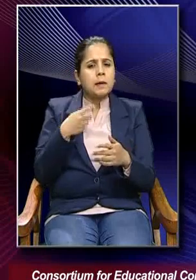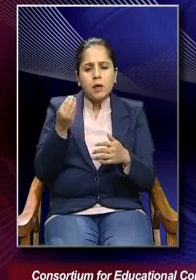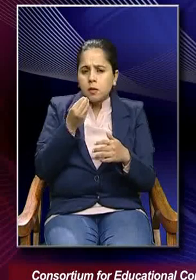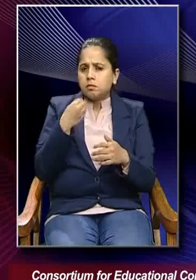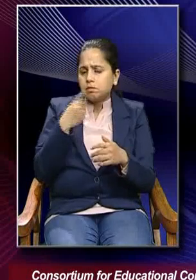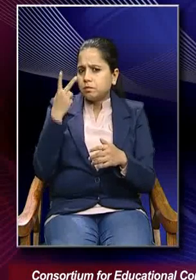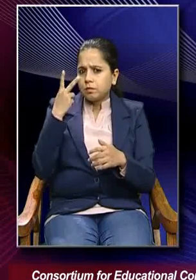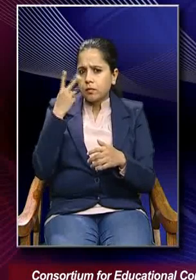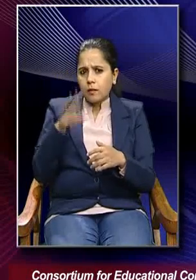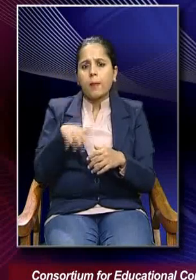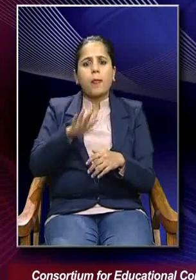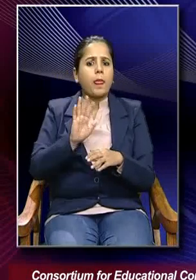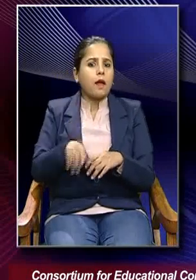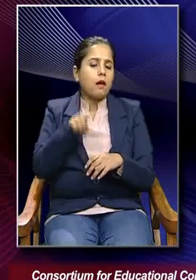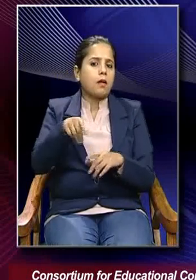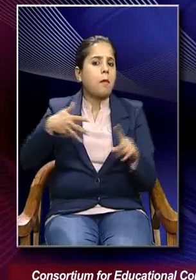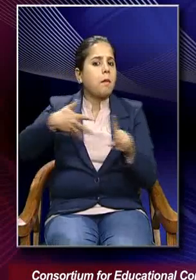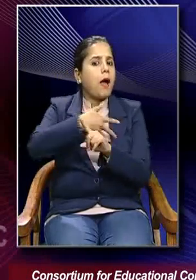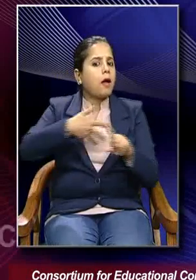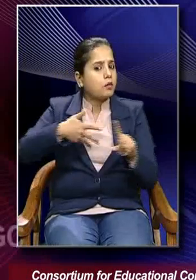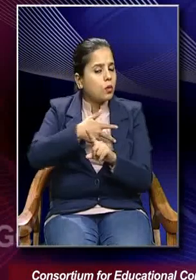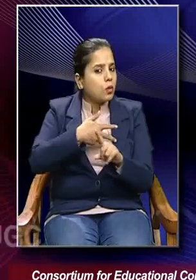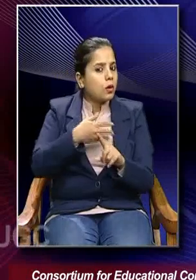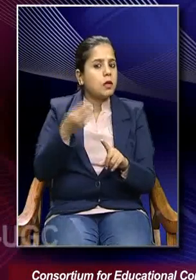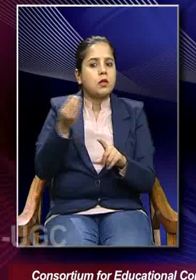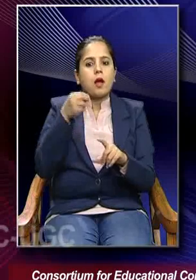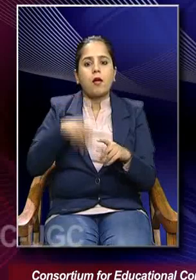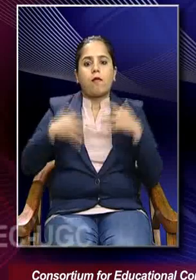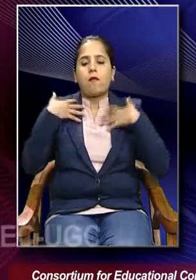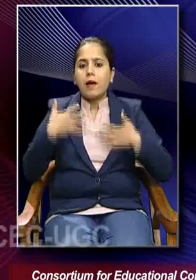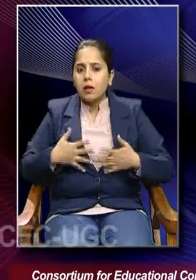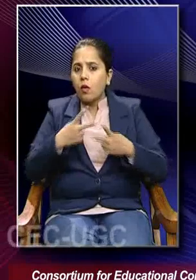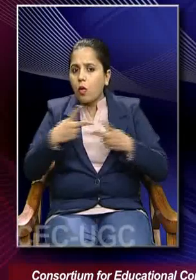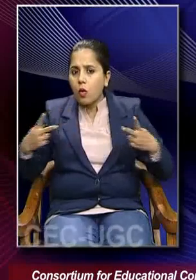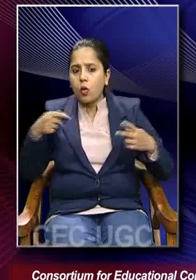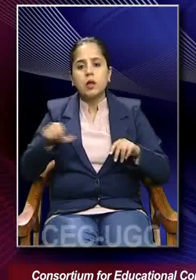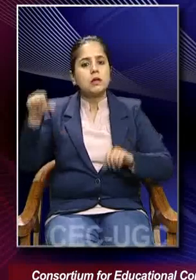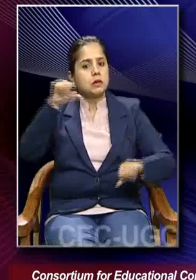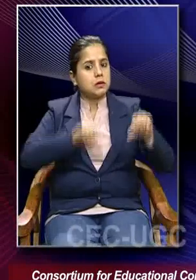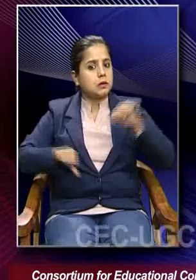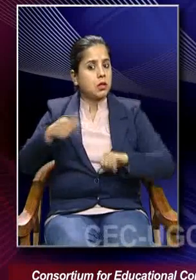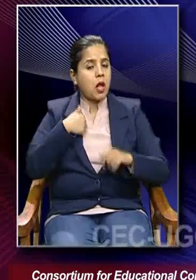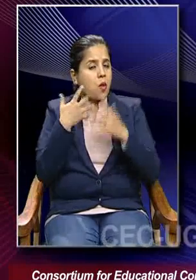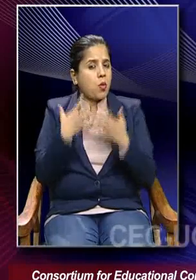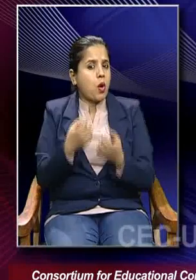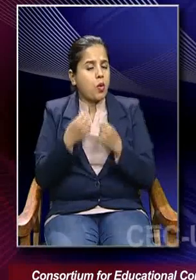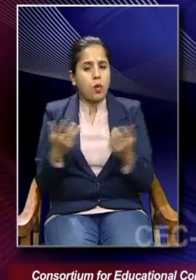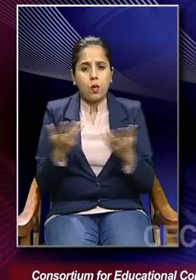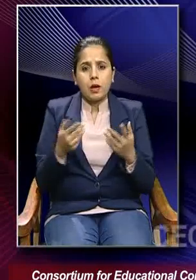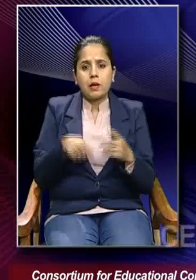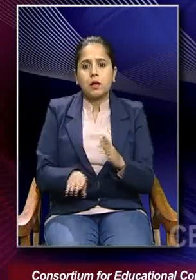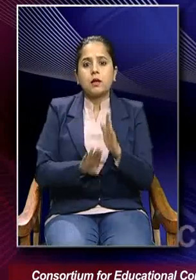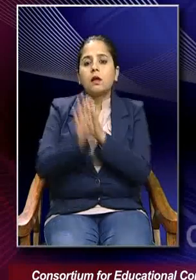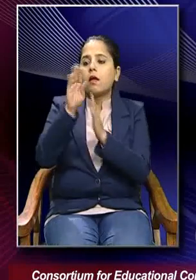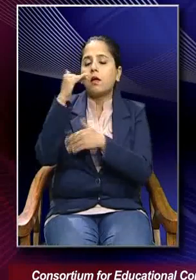of background coming in from physical sciences, so the desire was to develop